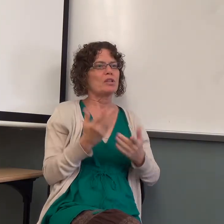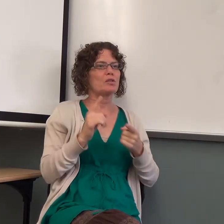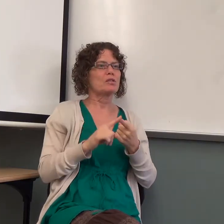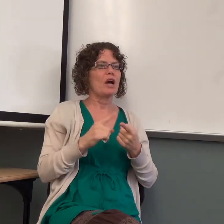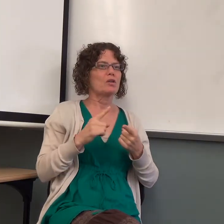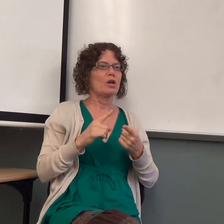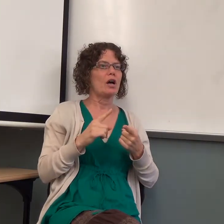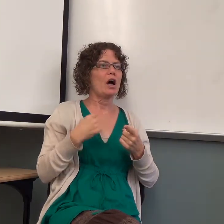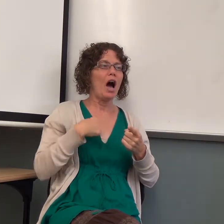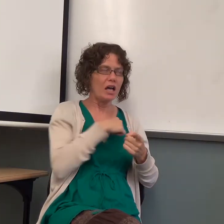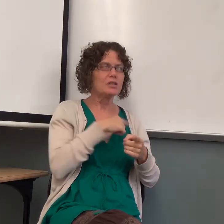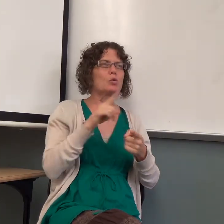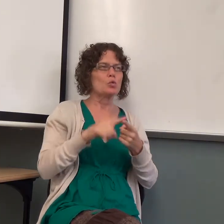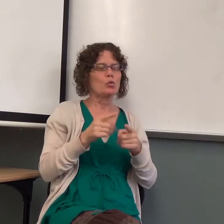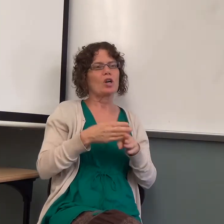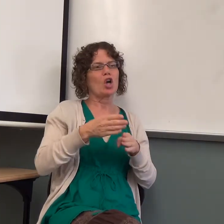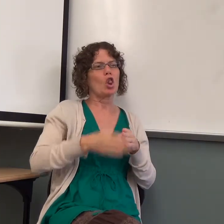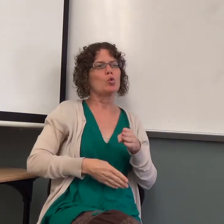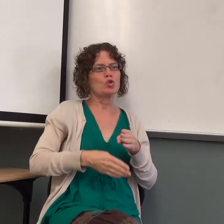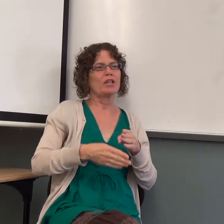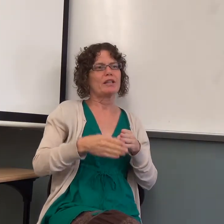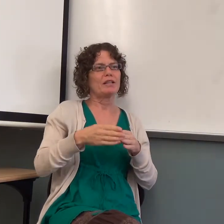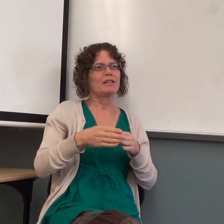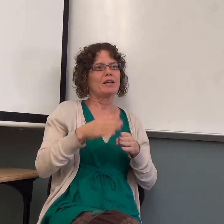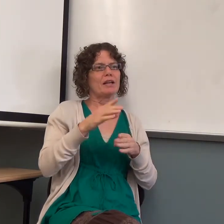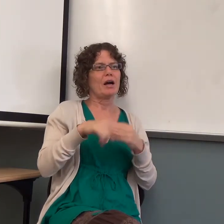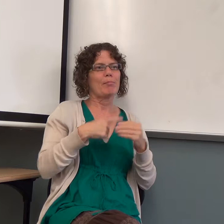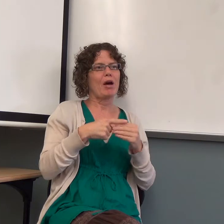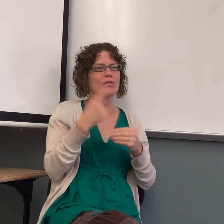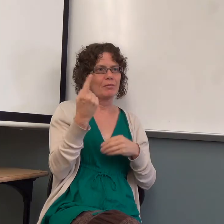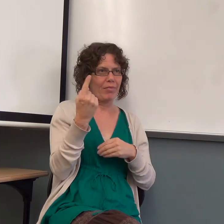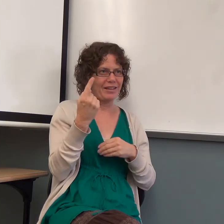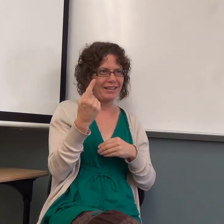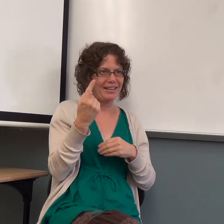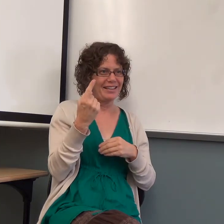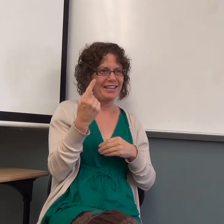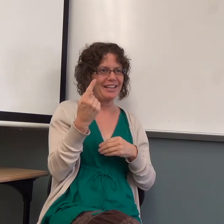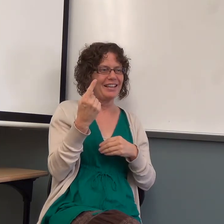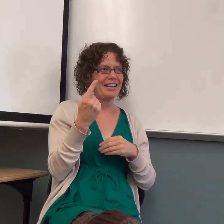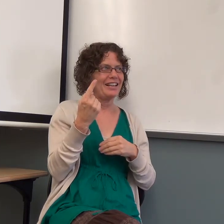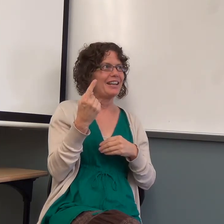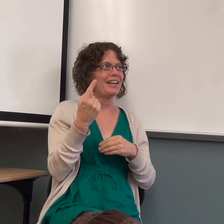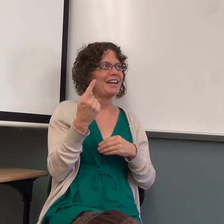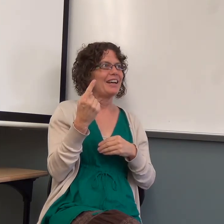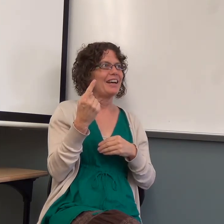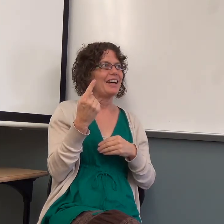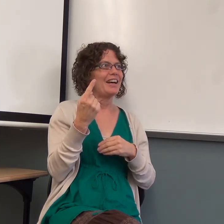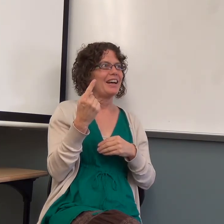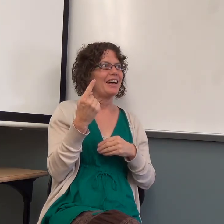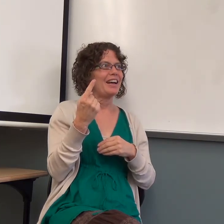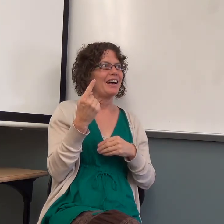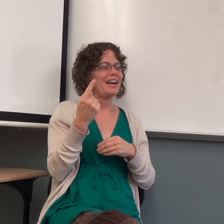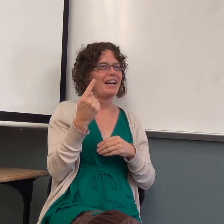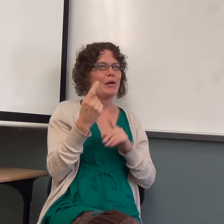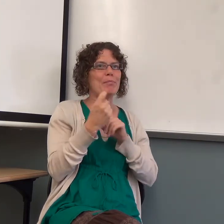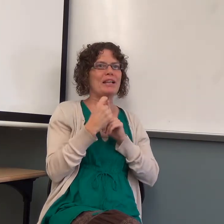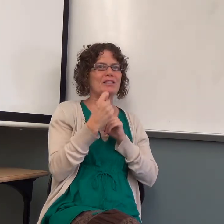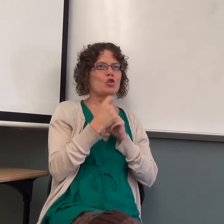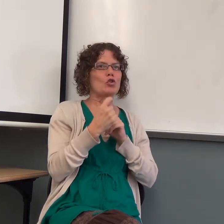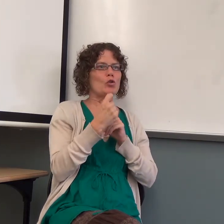about that subject, right? Now, it's kind of what's the word pester mean? Annoying. Right,